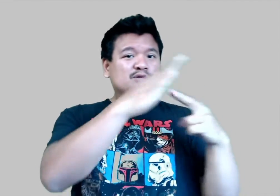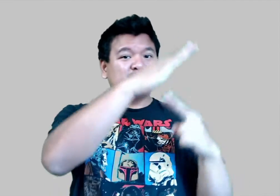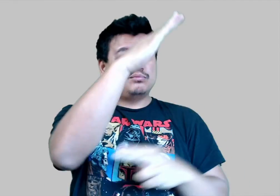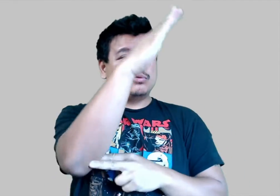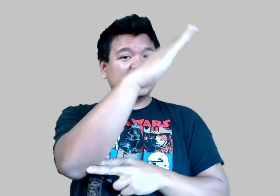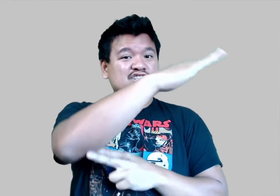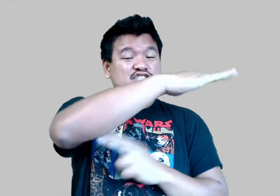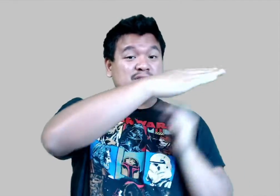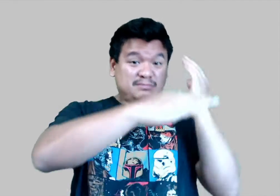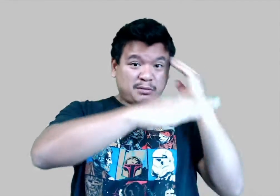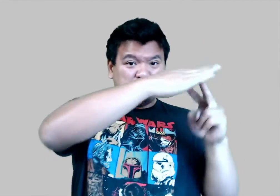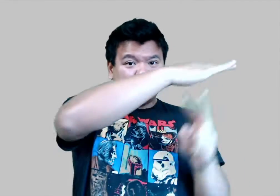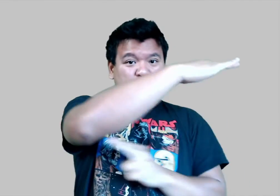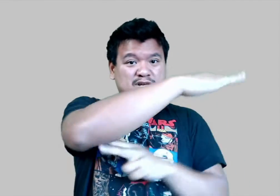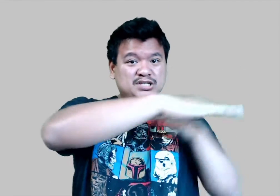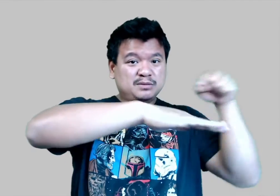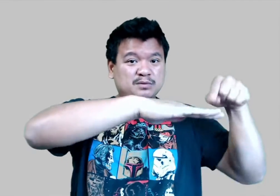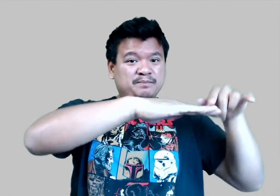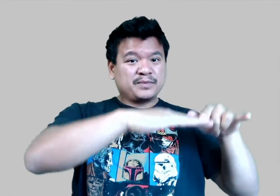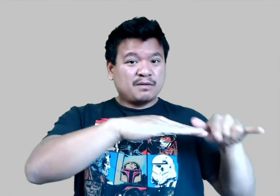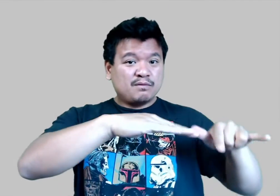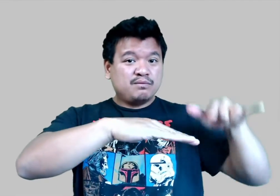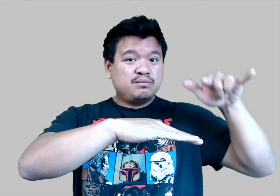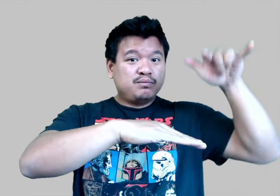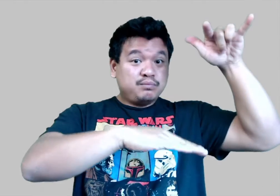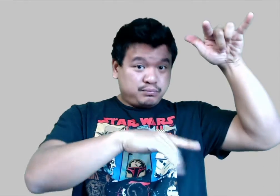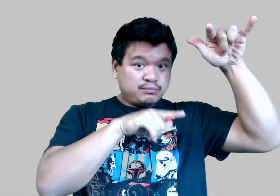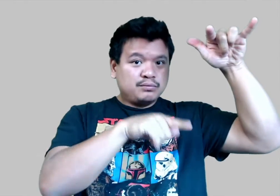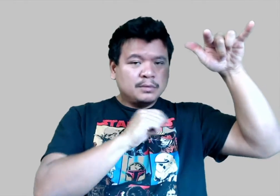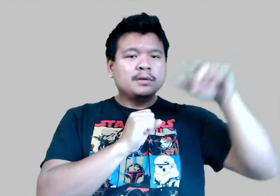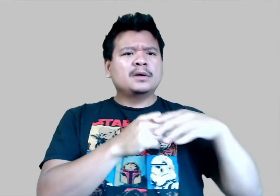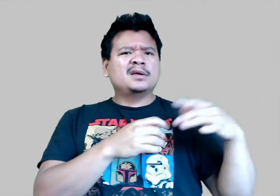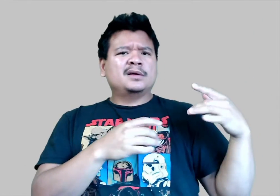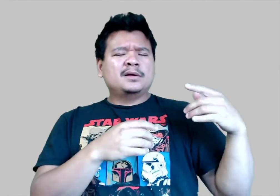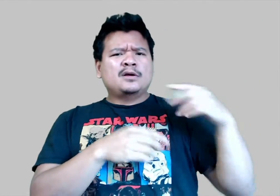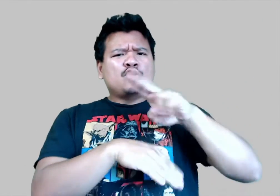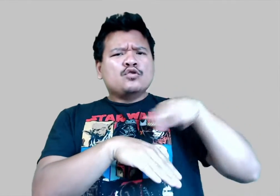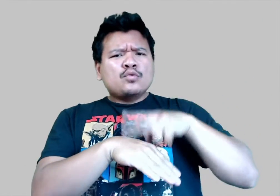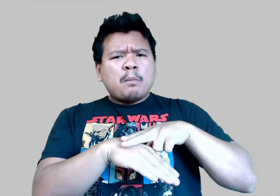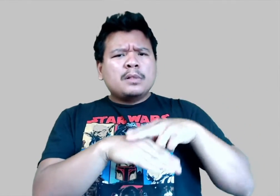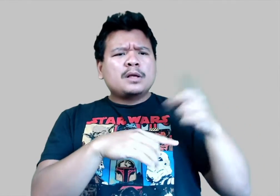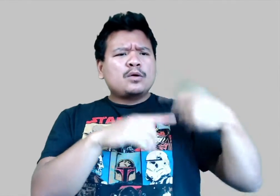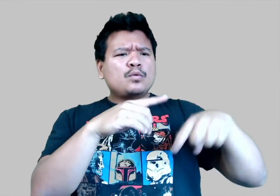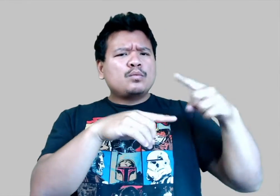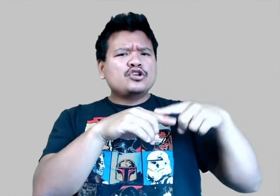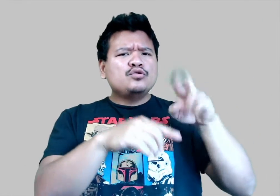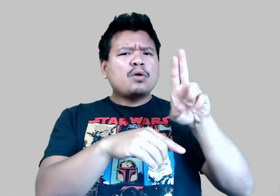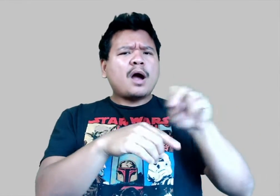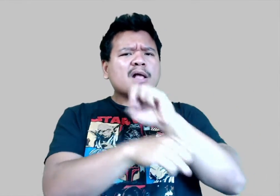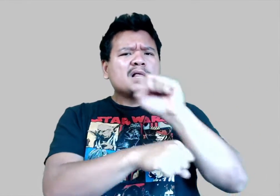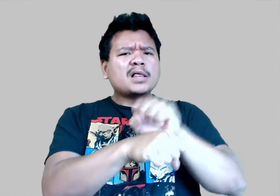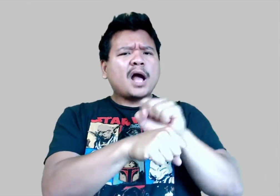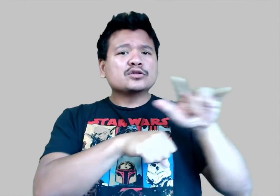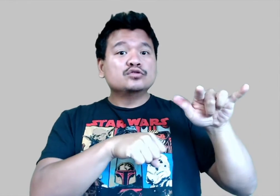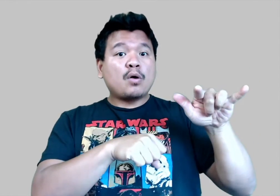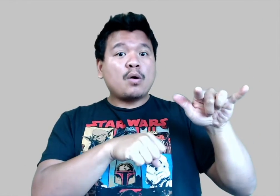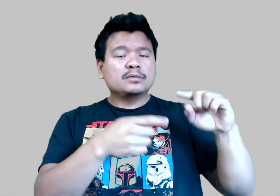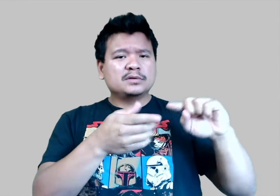base of the bridge. So normally when you unlock the drone, the propellers start to spin, and then the